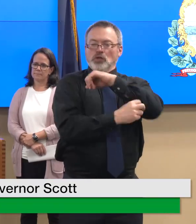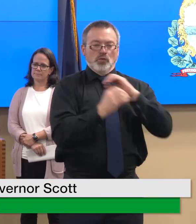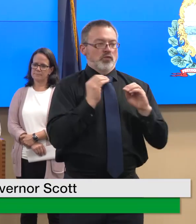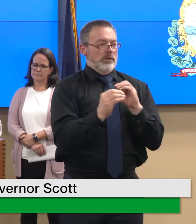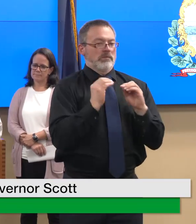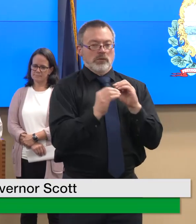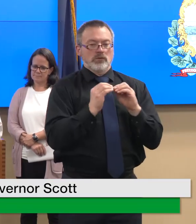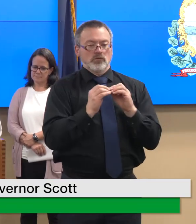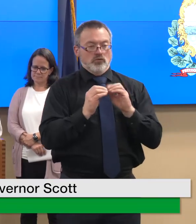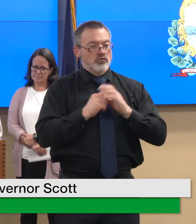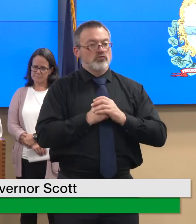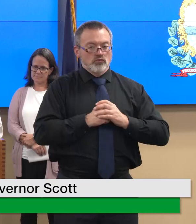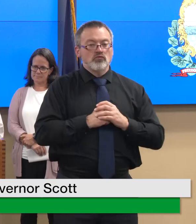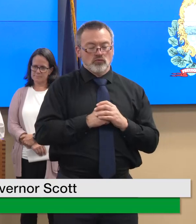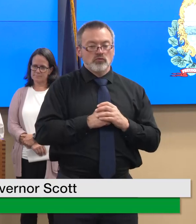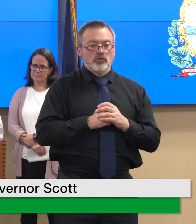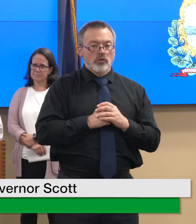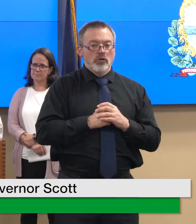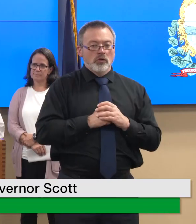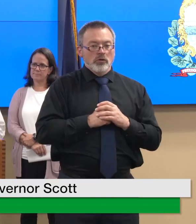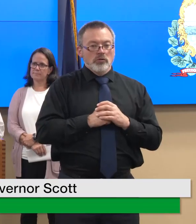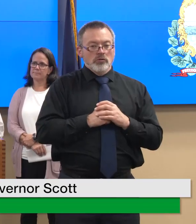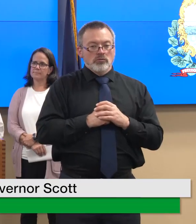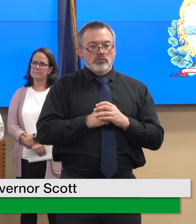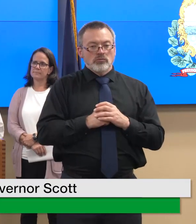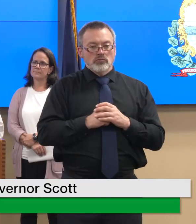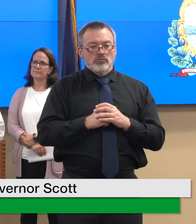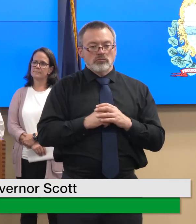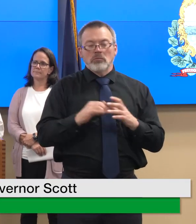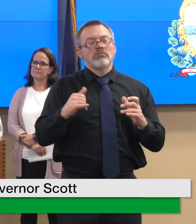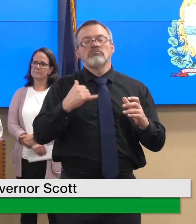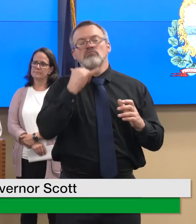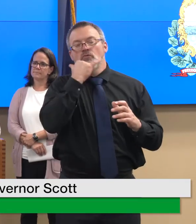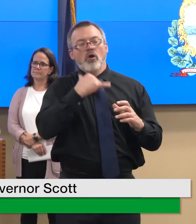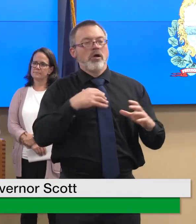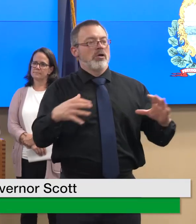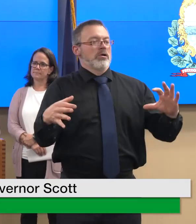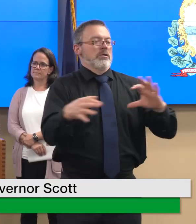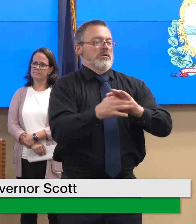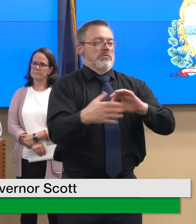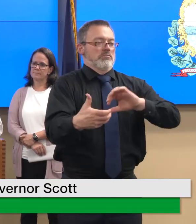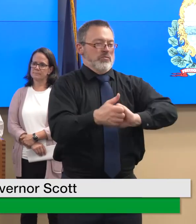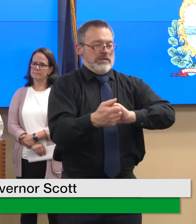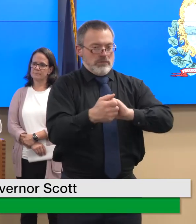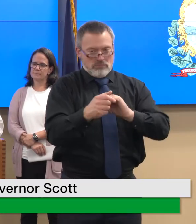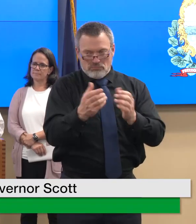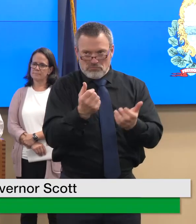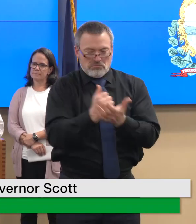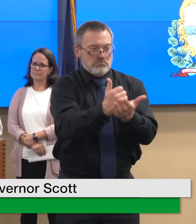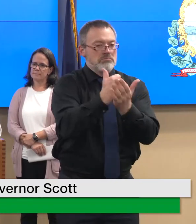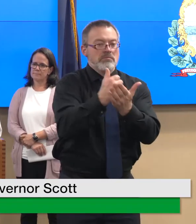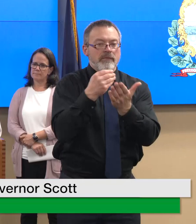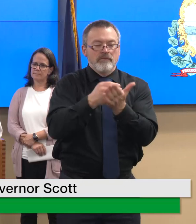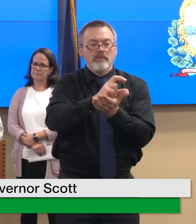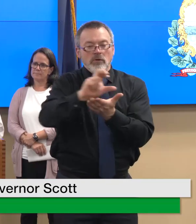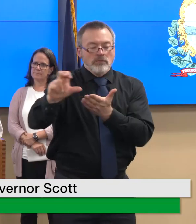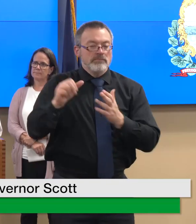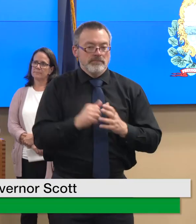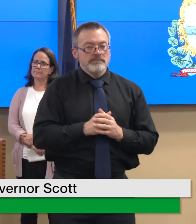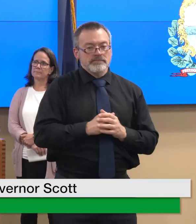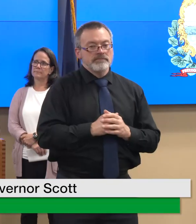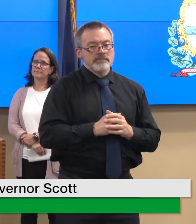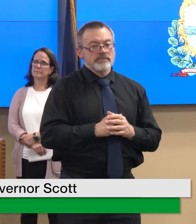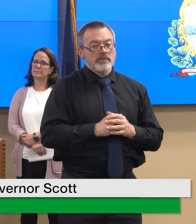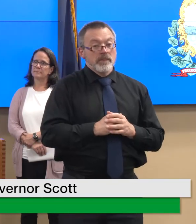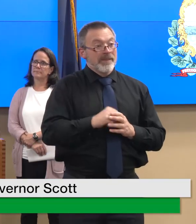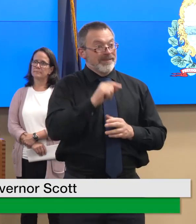sequential events, if you take July, last December, June, now another event, we have some communities that could potentially